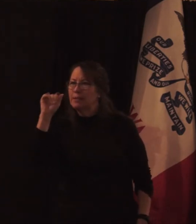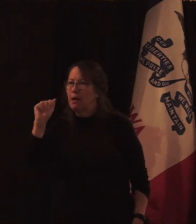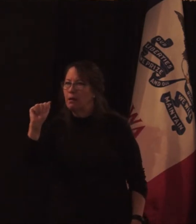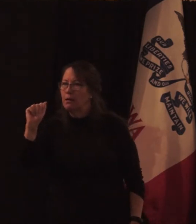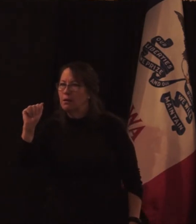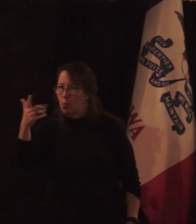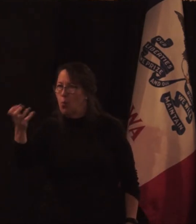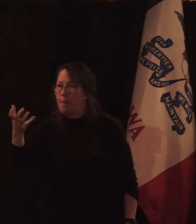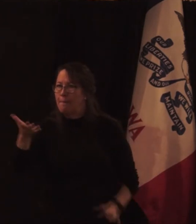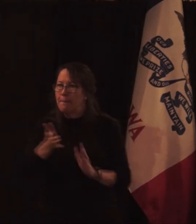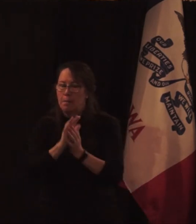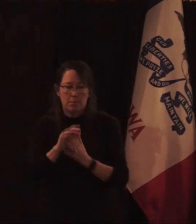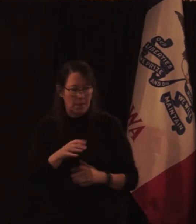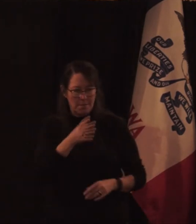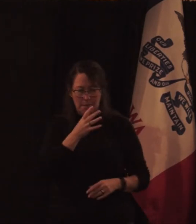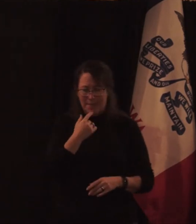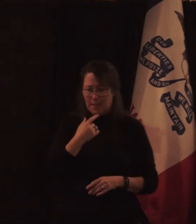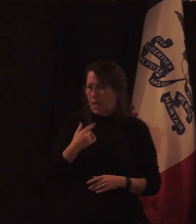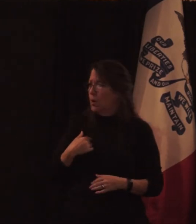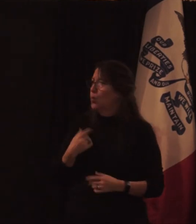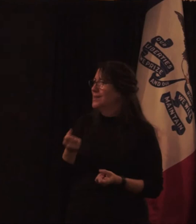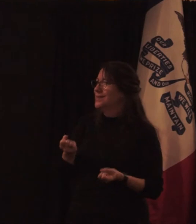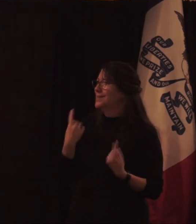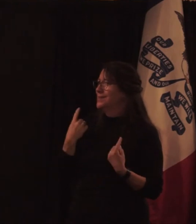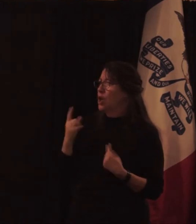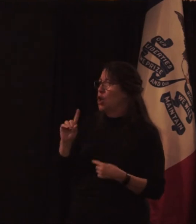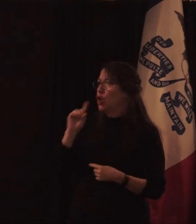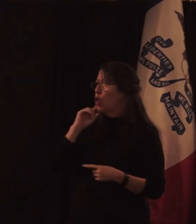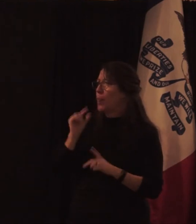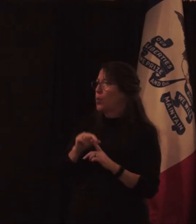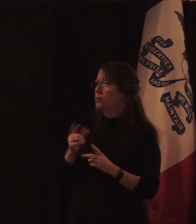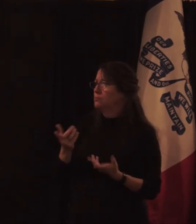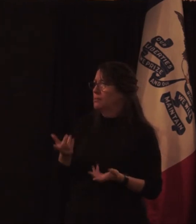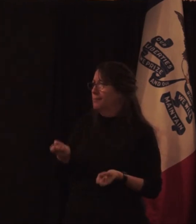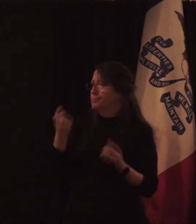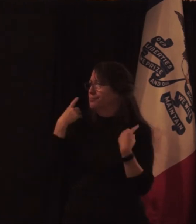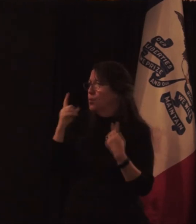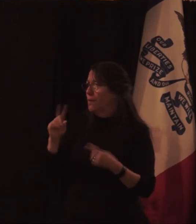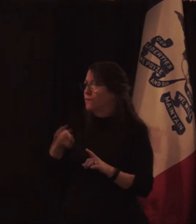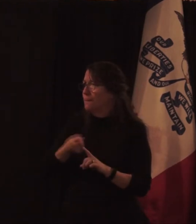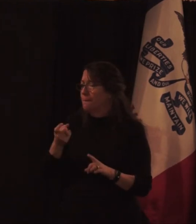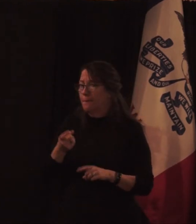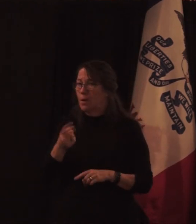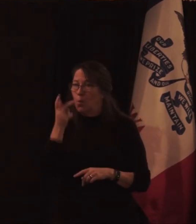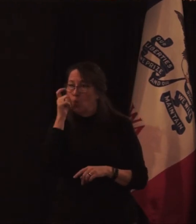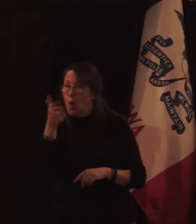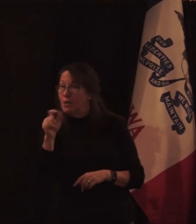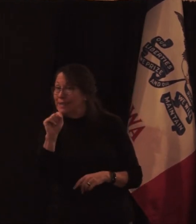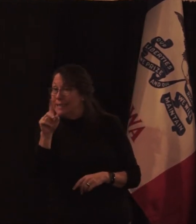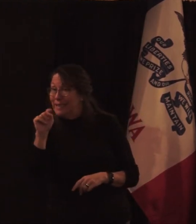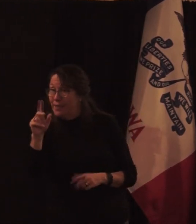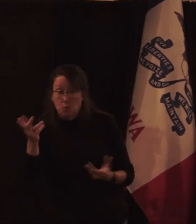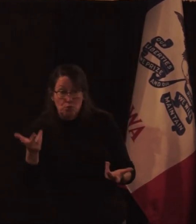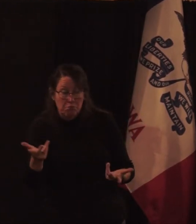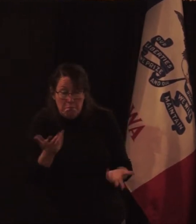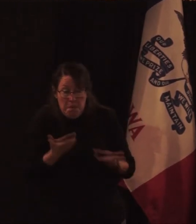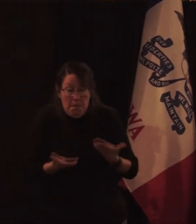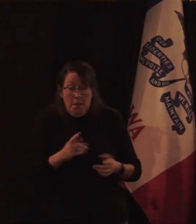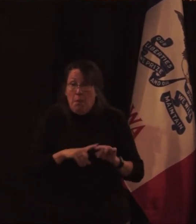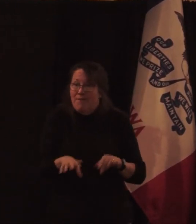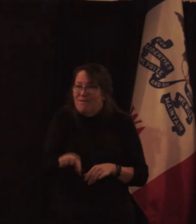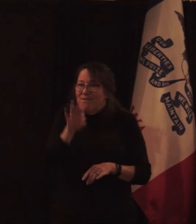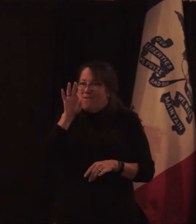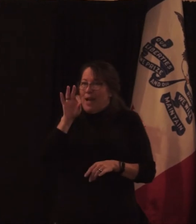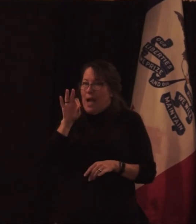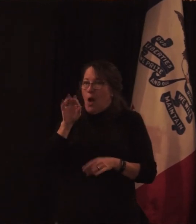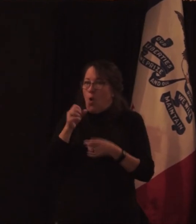Well, her mother told me later, I had no idea where Emily ever got that idea. probably watching TV or something. Well, they found